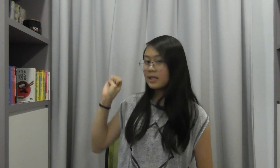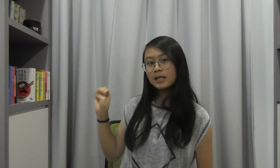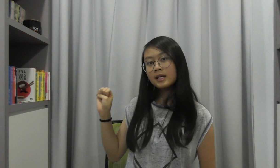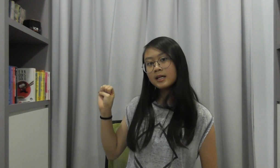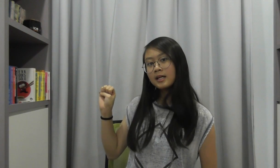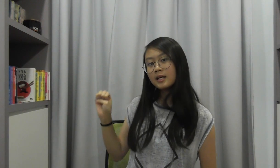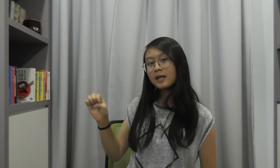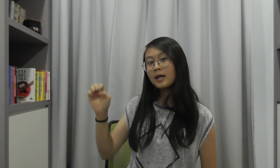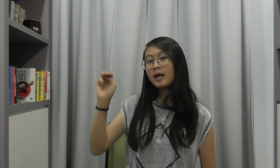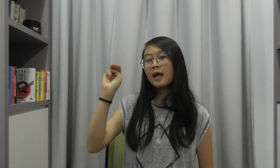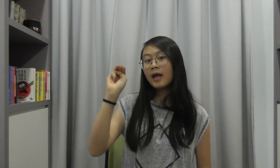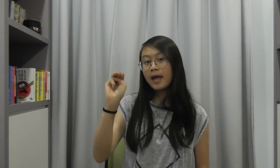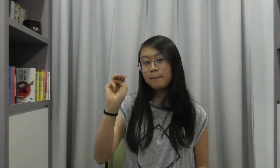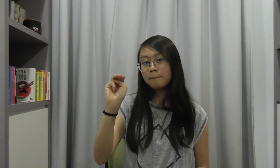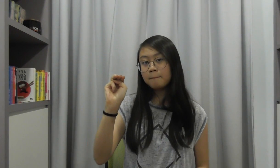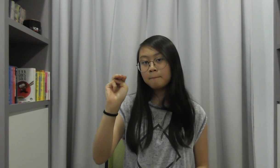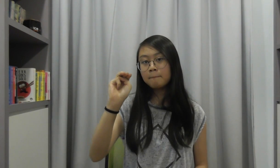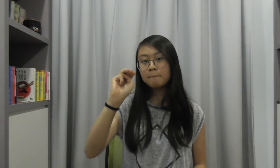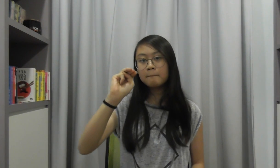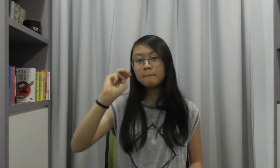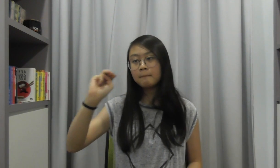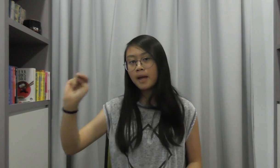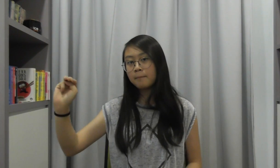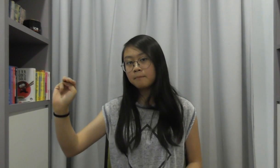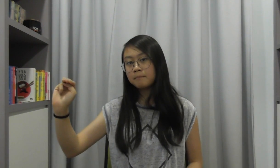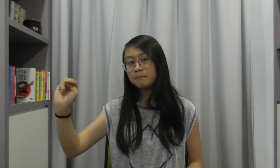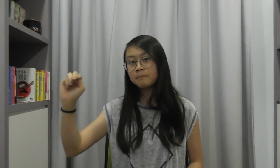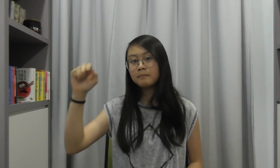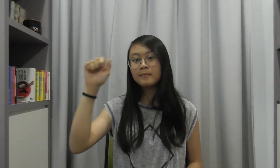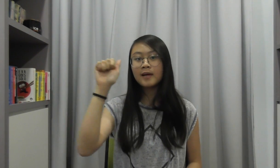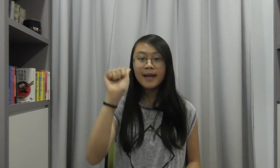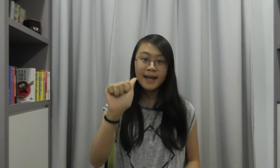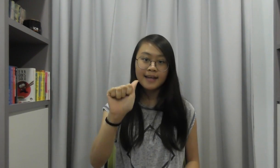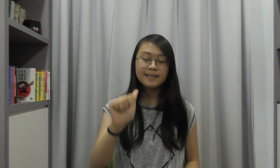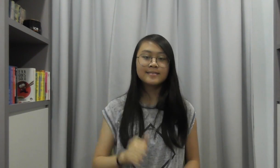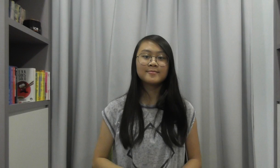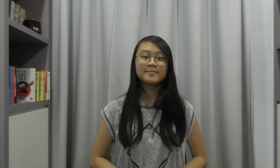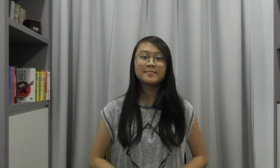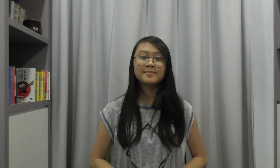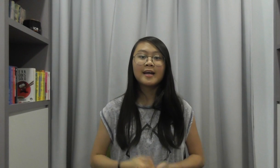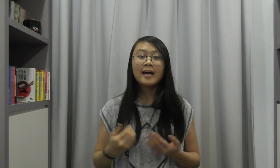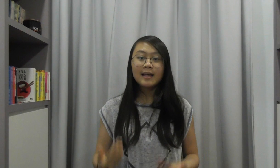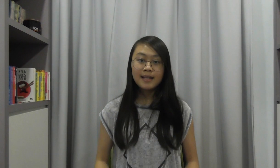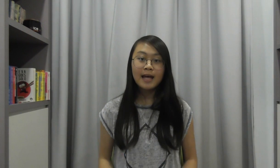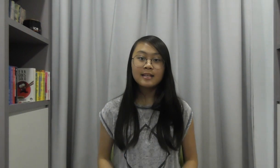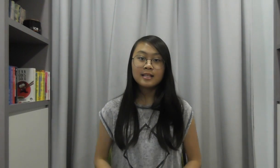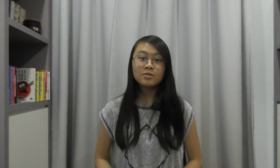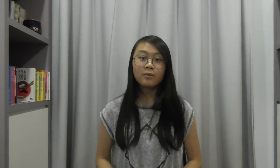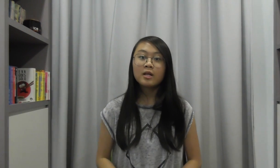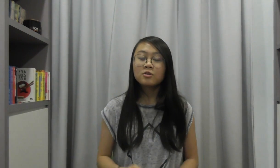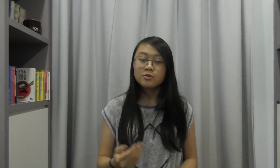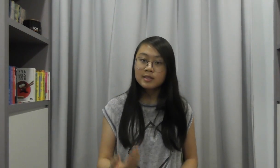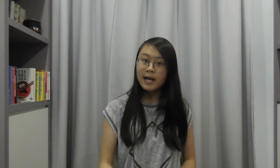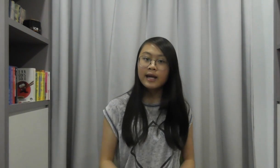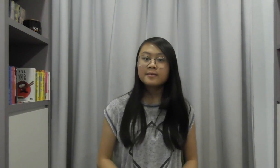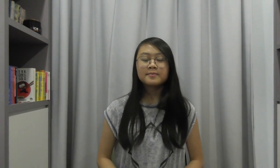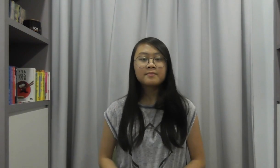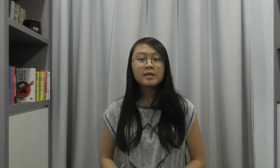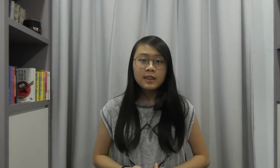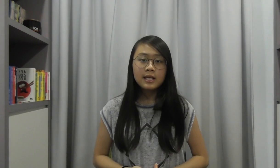E, M, M, A. That is the way to use the glide.